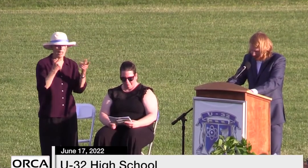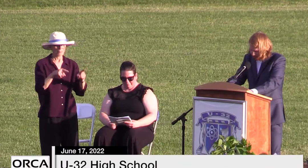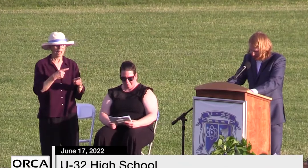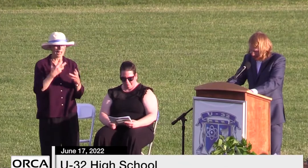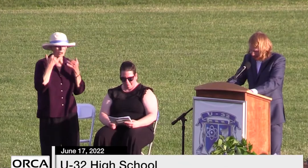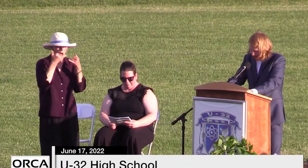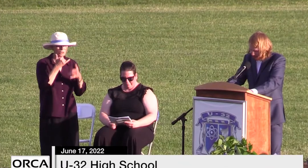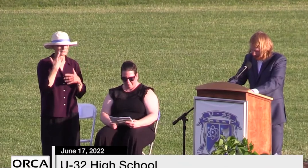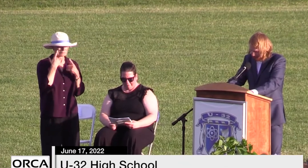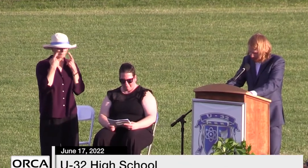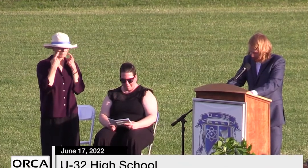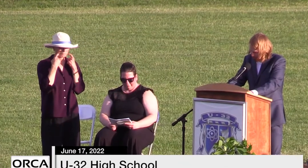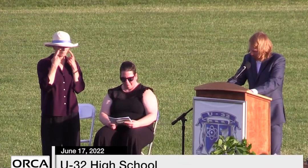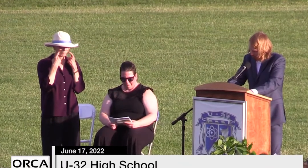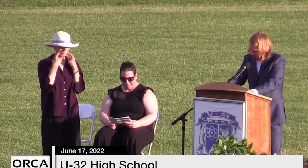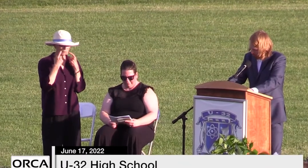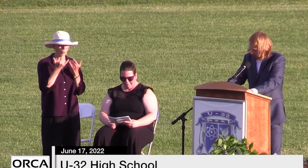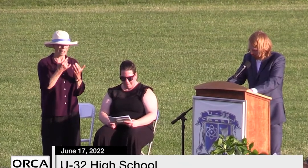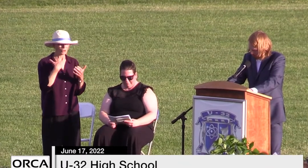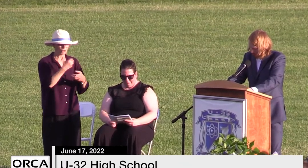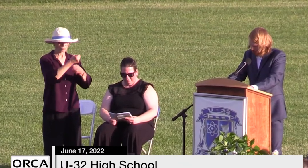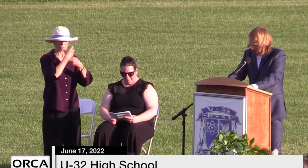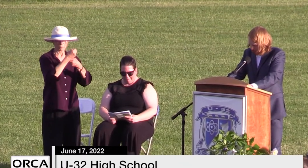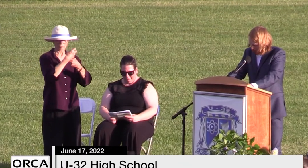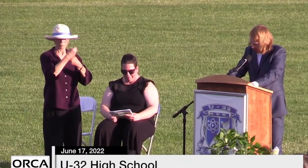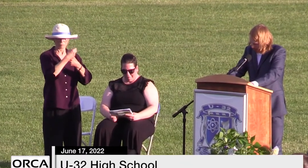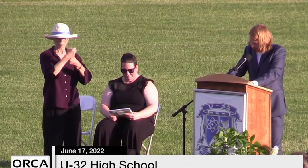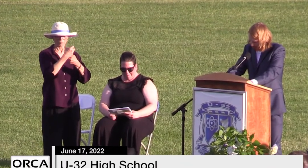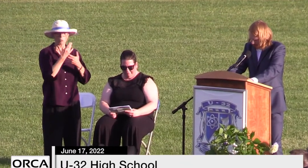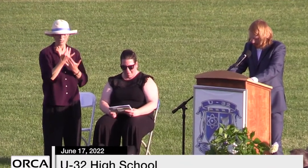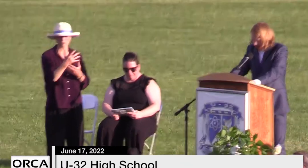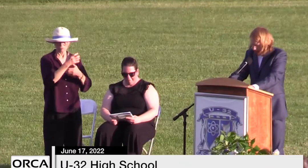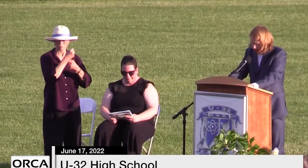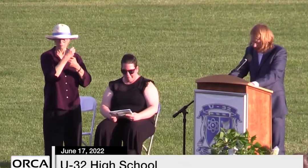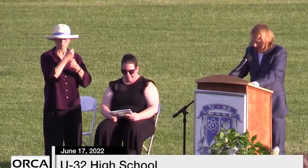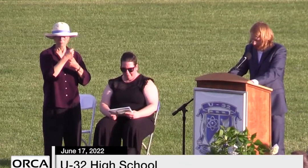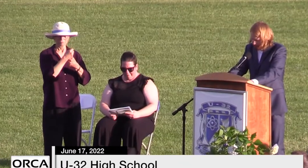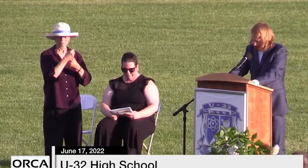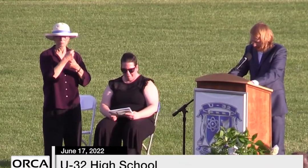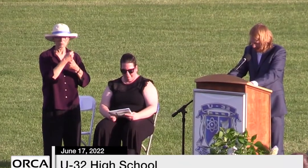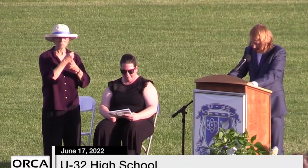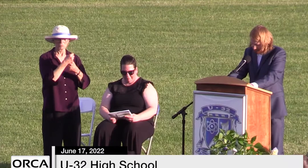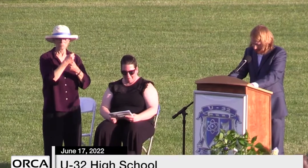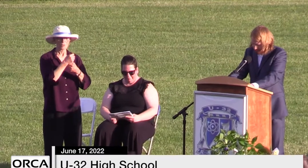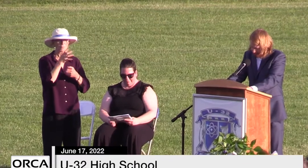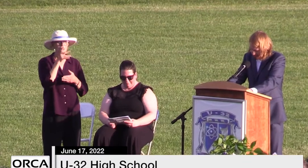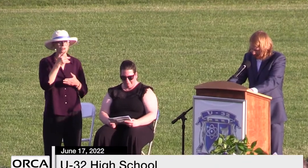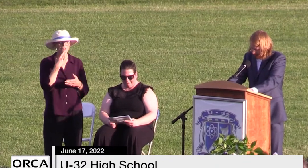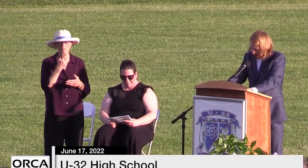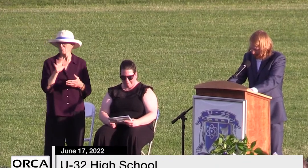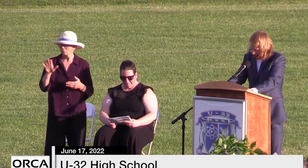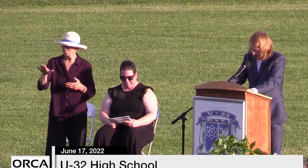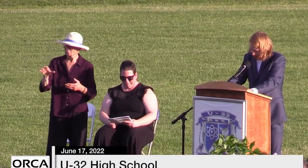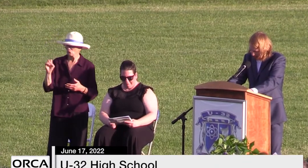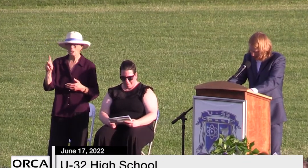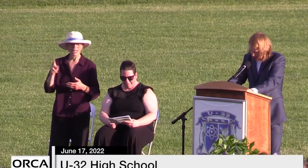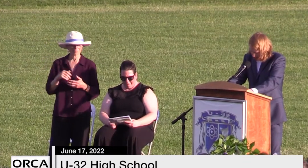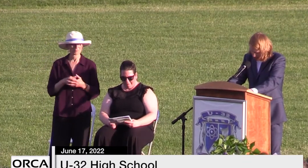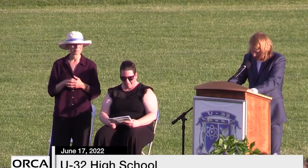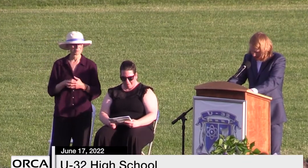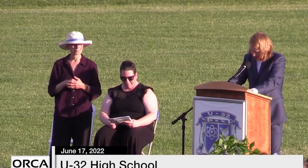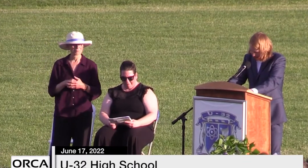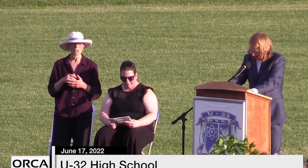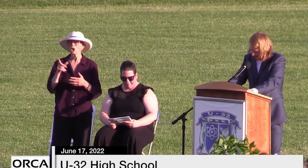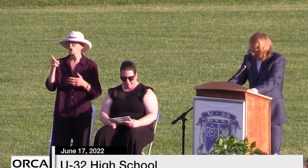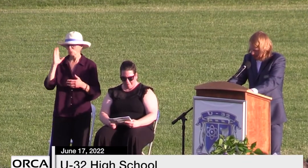tears, waiting to hear her berate me with her stern words. She calmly said, "It is okay. You